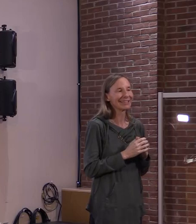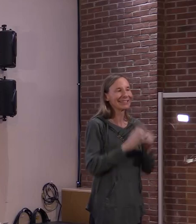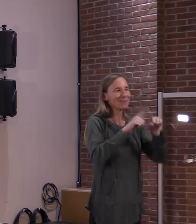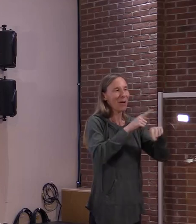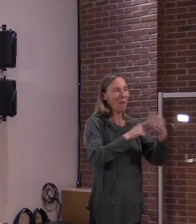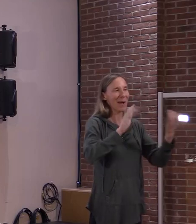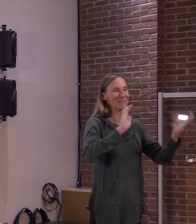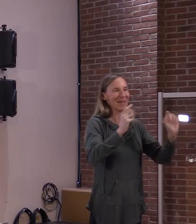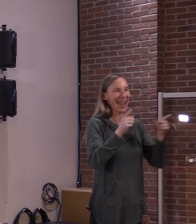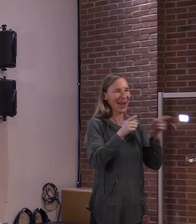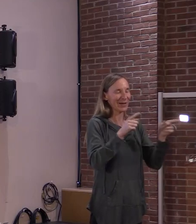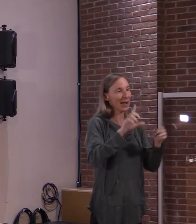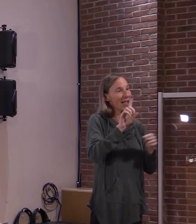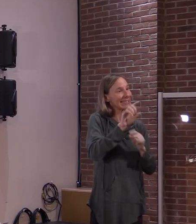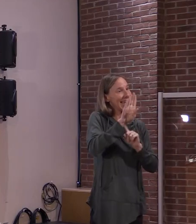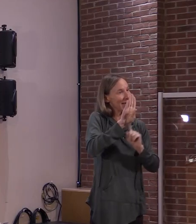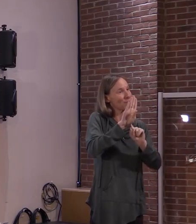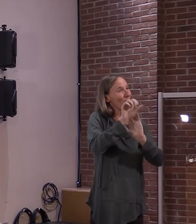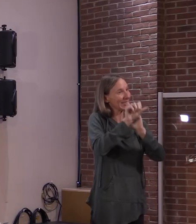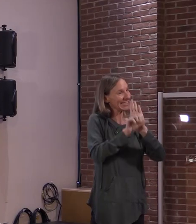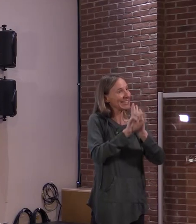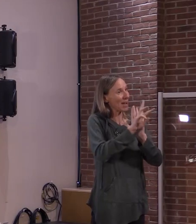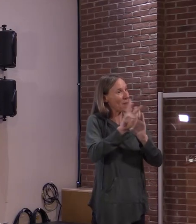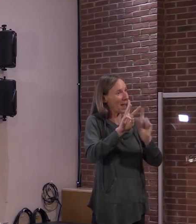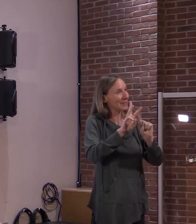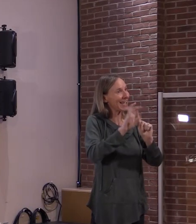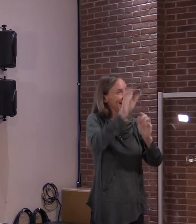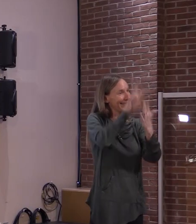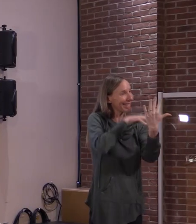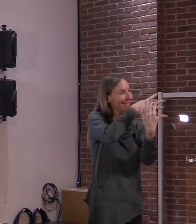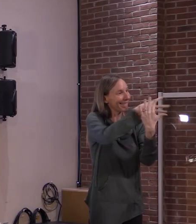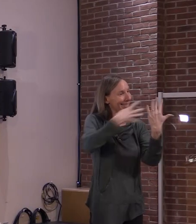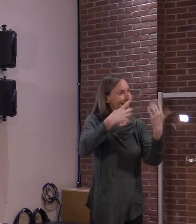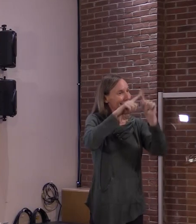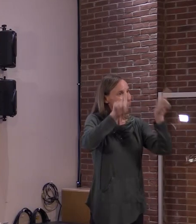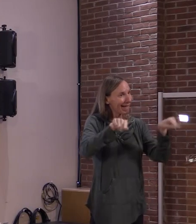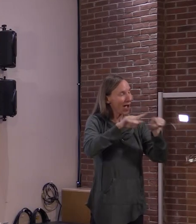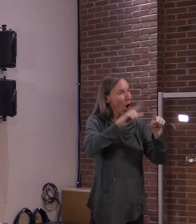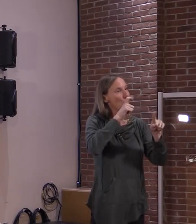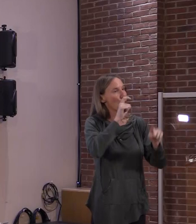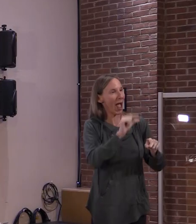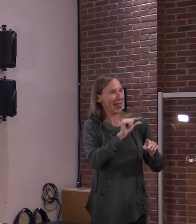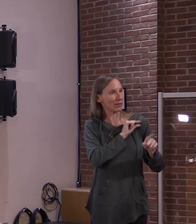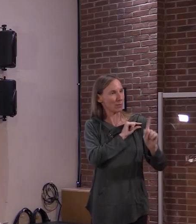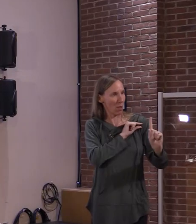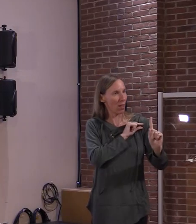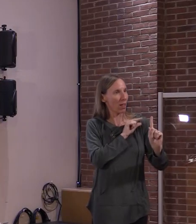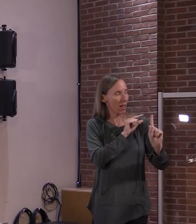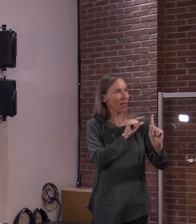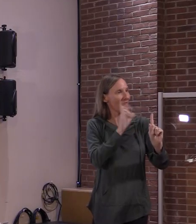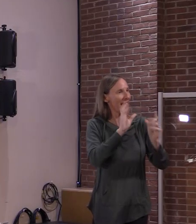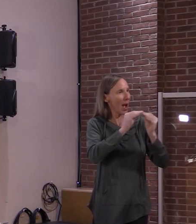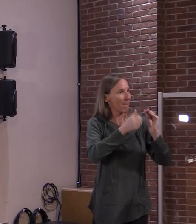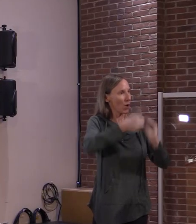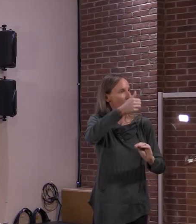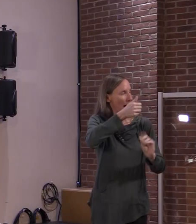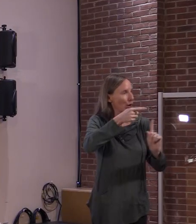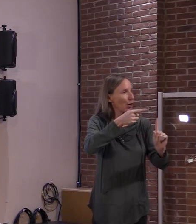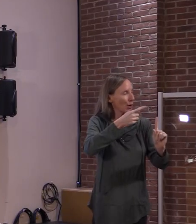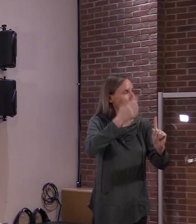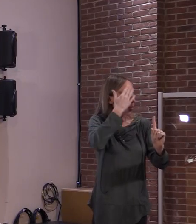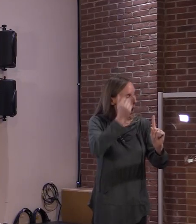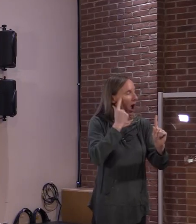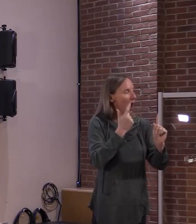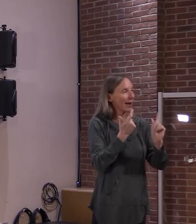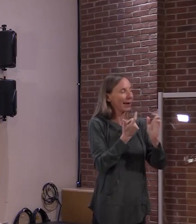comparing it to. So the dashboard on the state's website often is comparing to those that are eligible, the eligible population, which is higher because you're taking